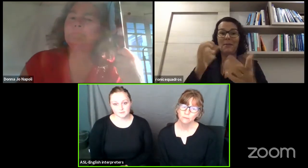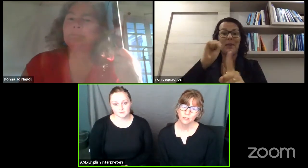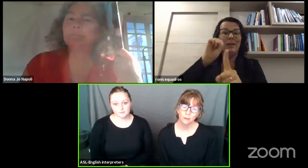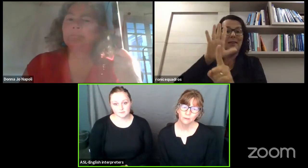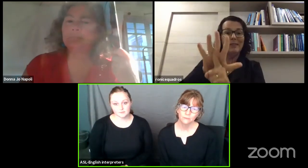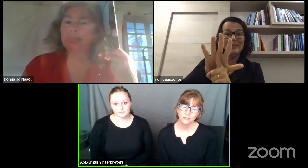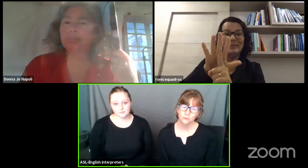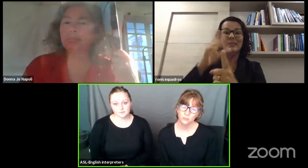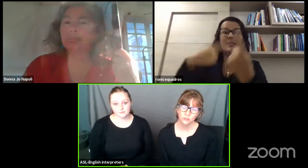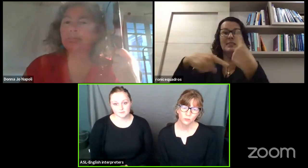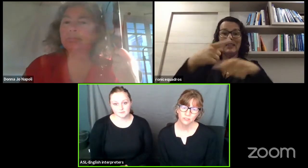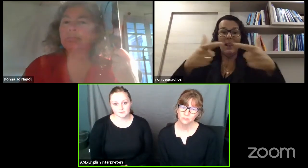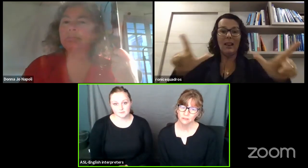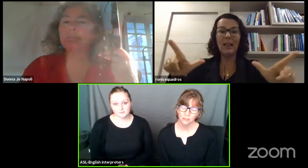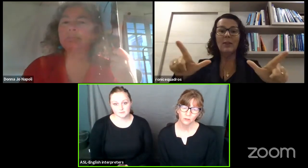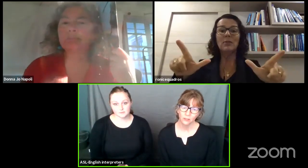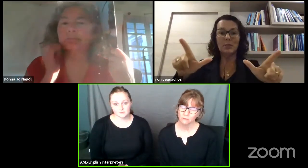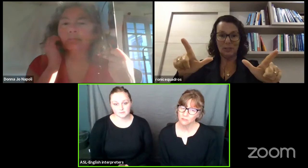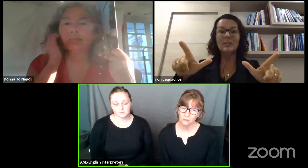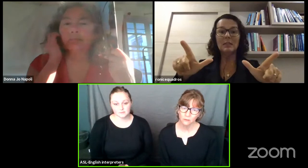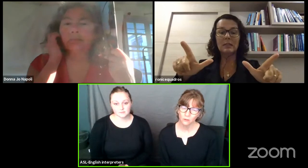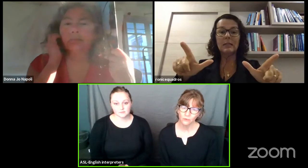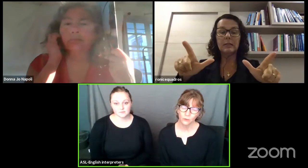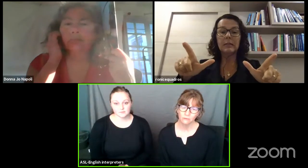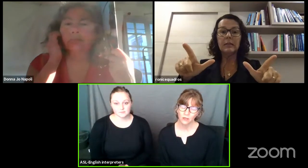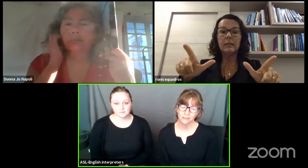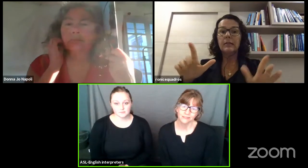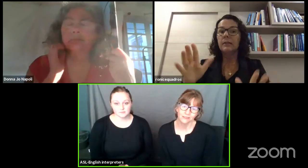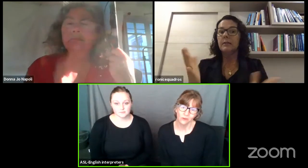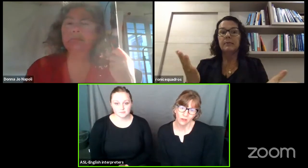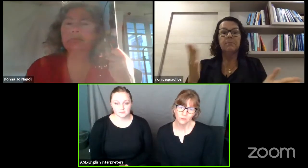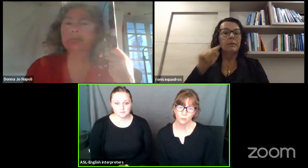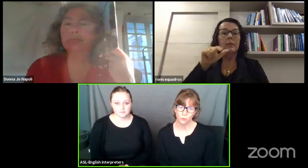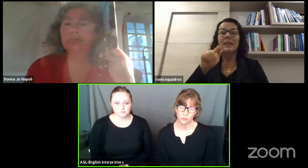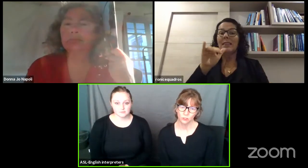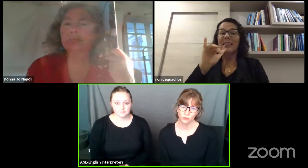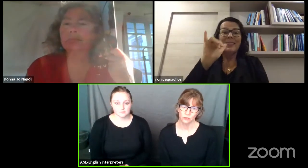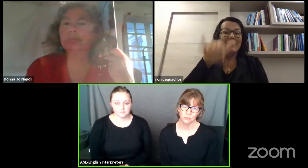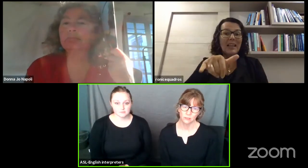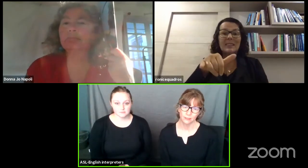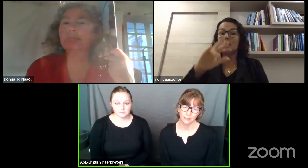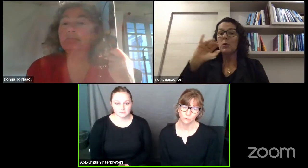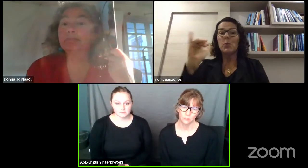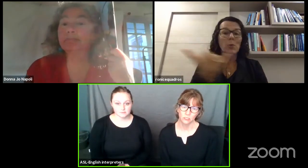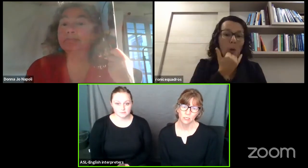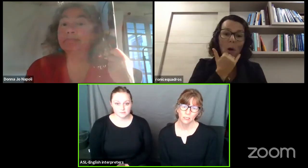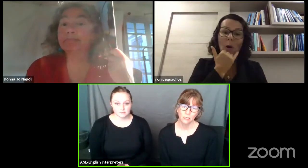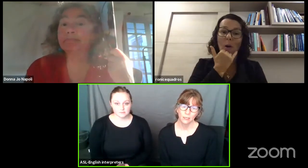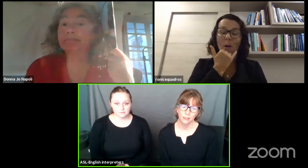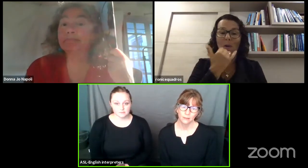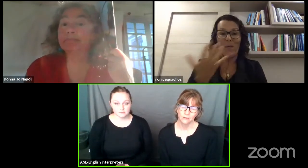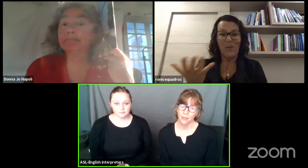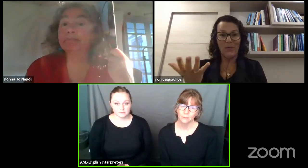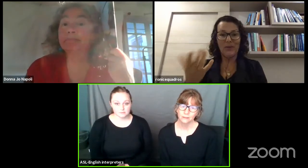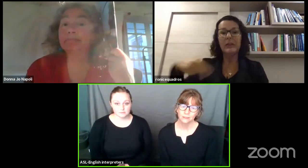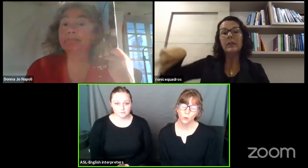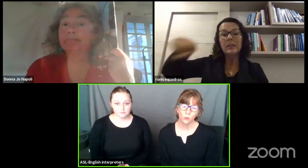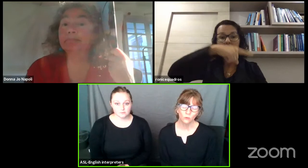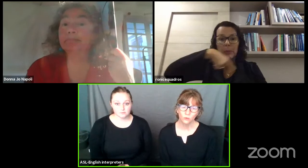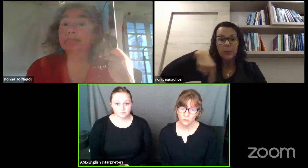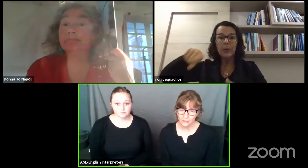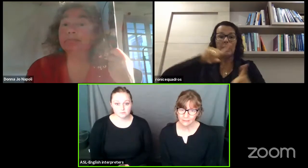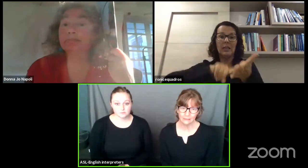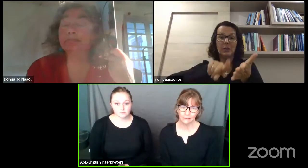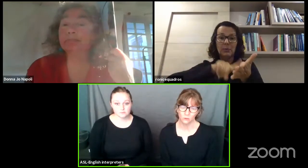And sometimes the resources that they are given, they're advised to not expose their children to sign language. And that is